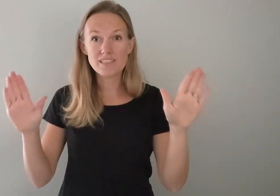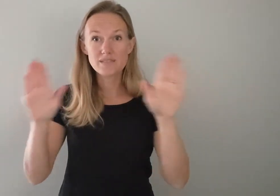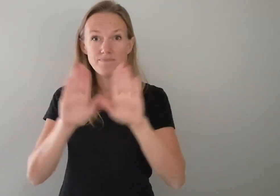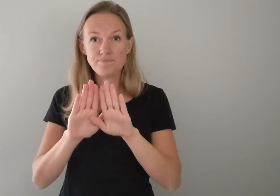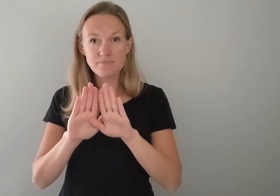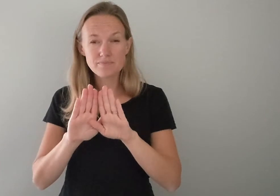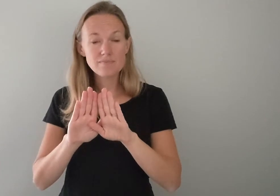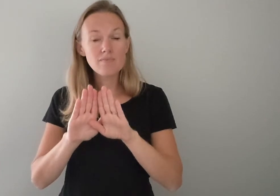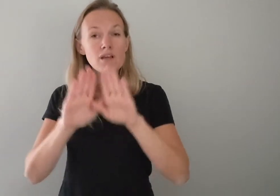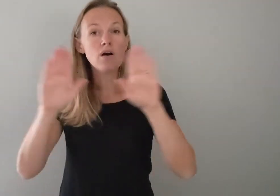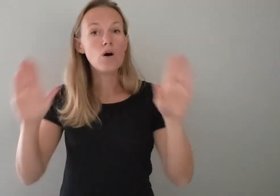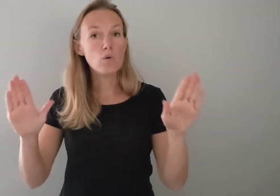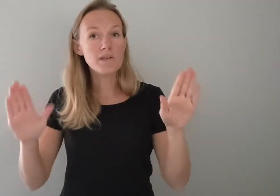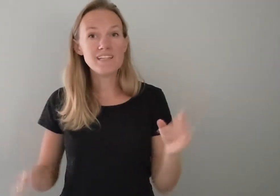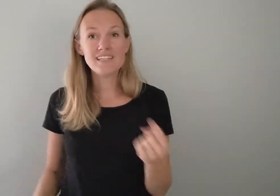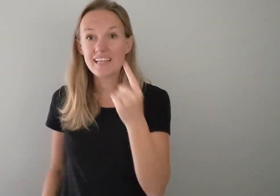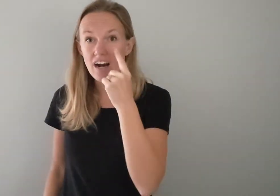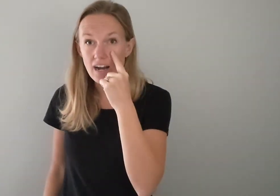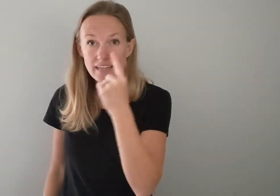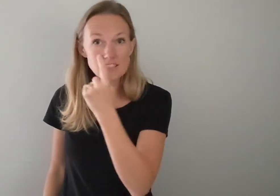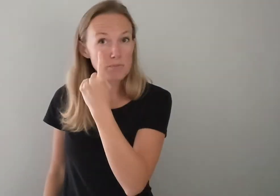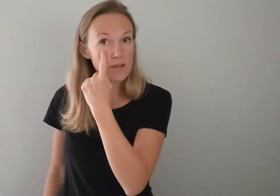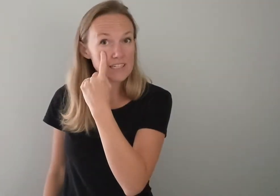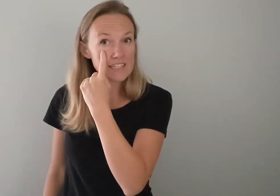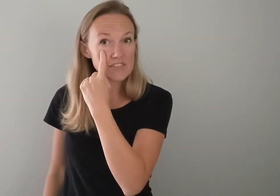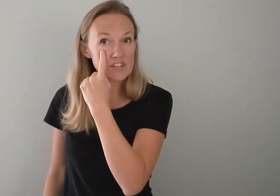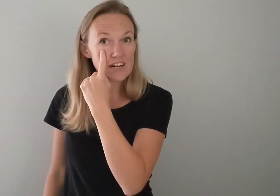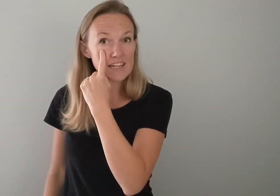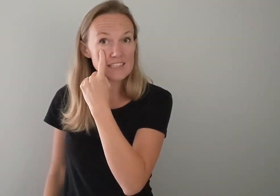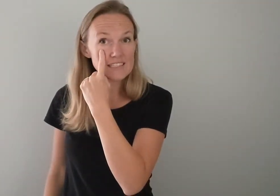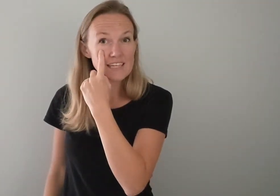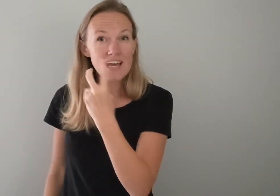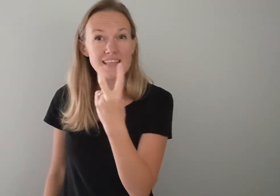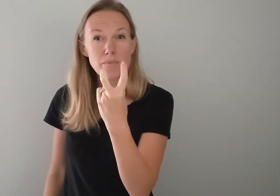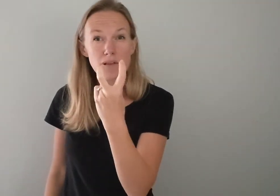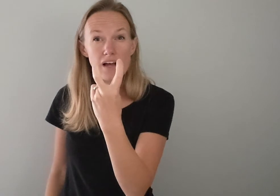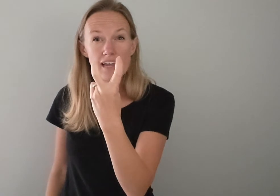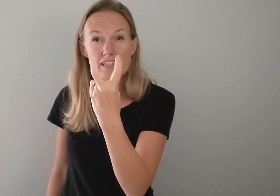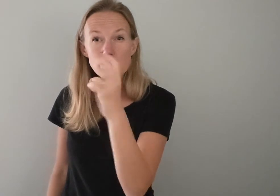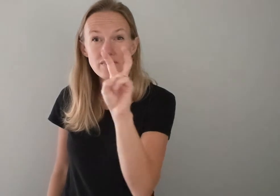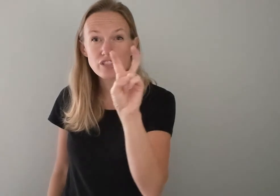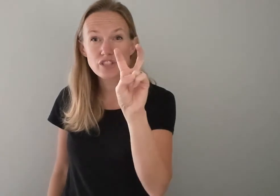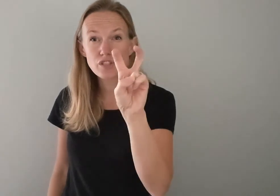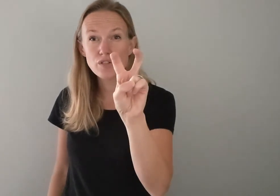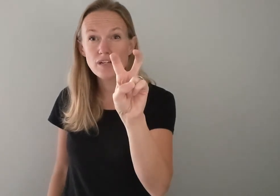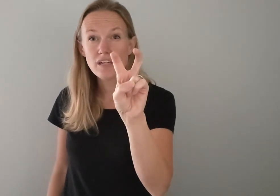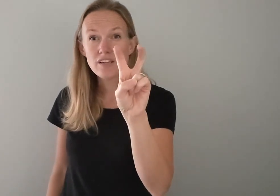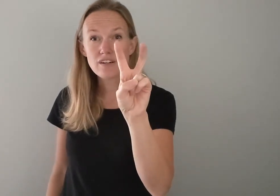opened opened the eyes pointing to each of your eyes and then blind you have your two your